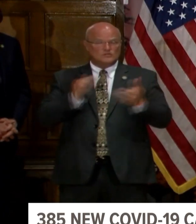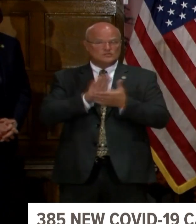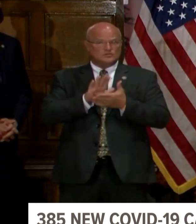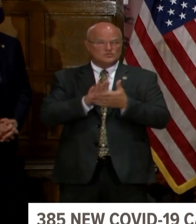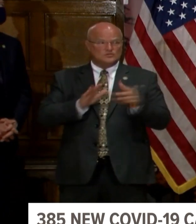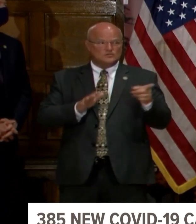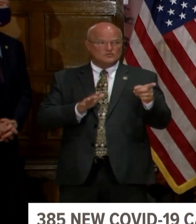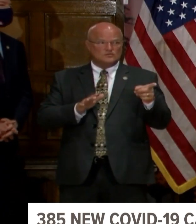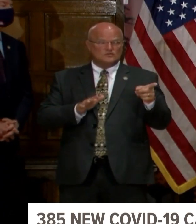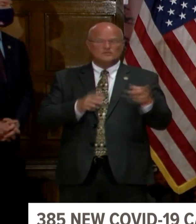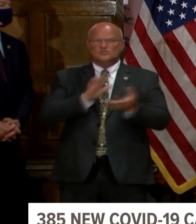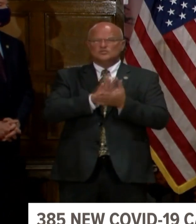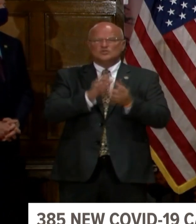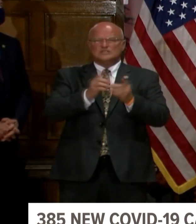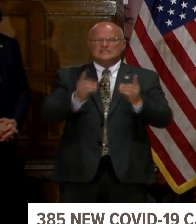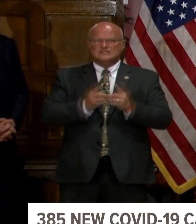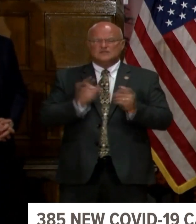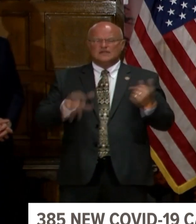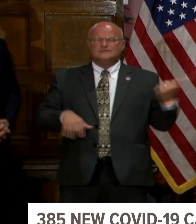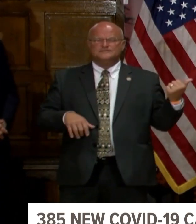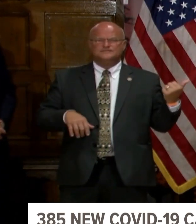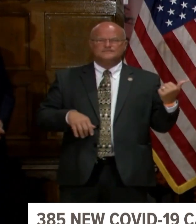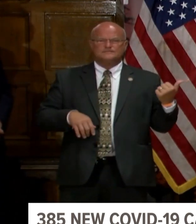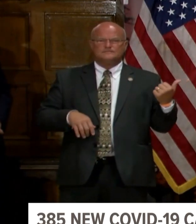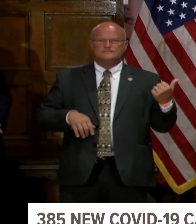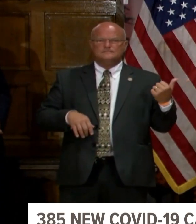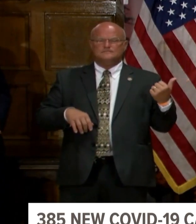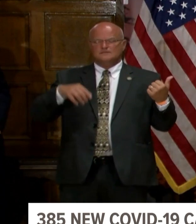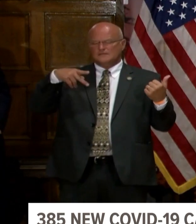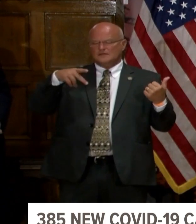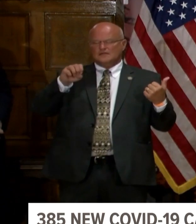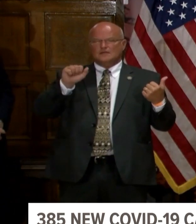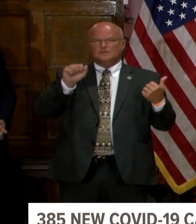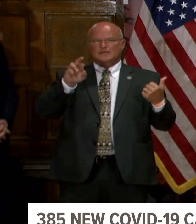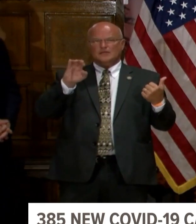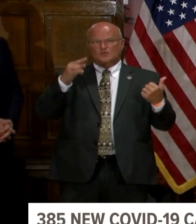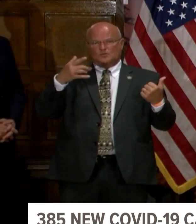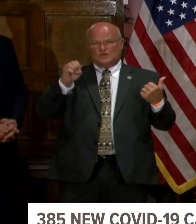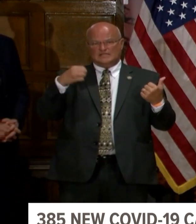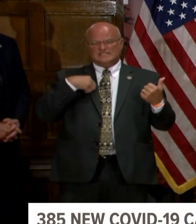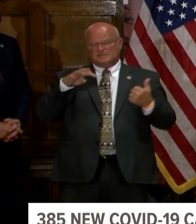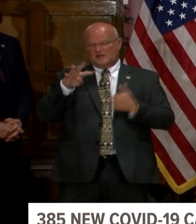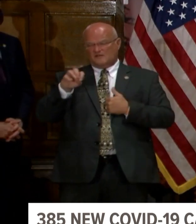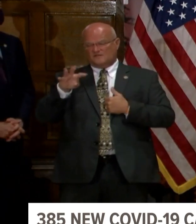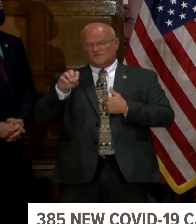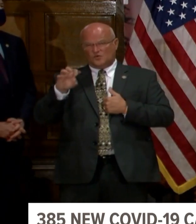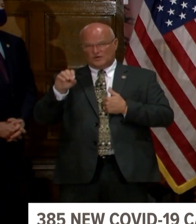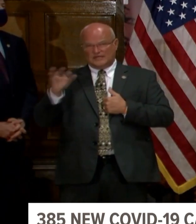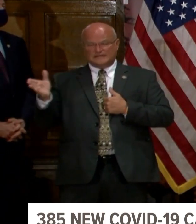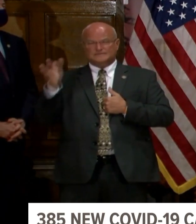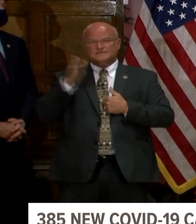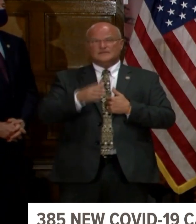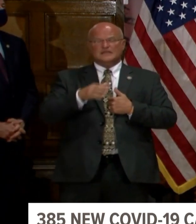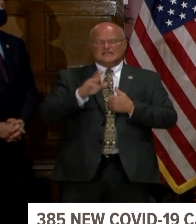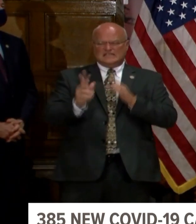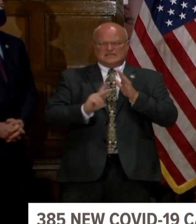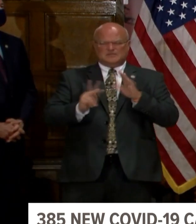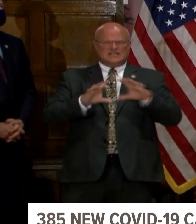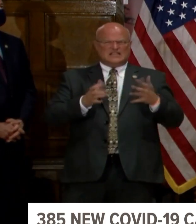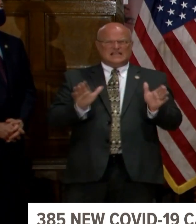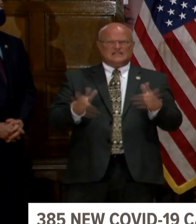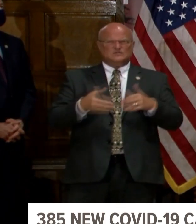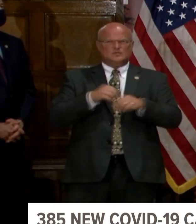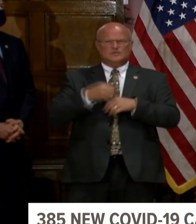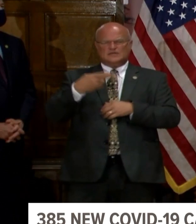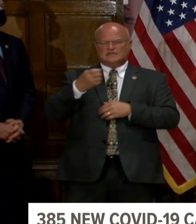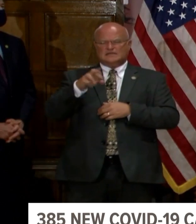I'm sorry? Which schools are those? That was Pea Ridge Middle School, had about 40, and then some kindergarten classrooms